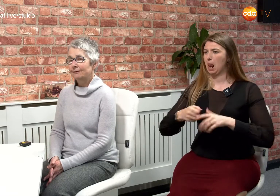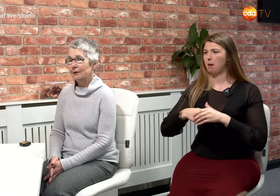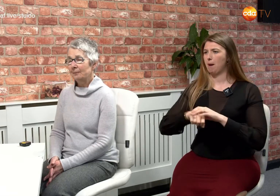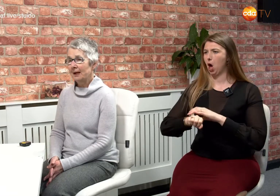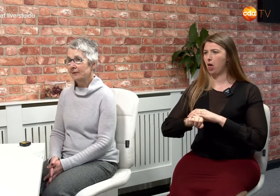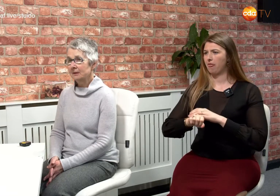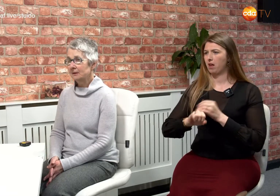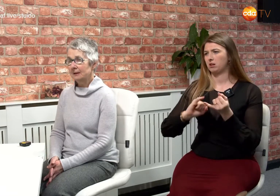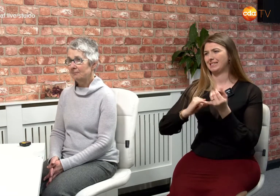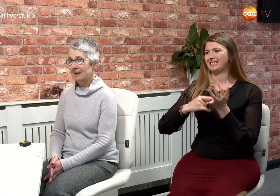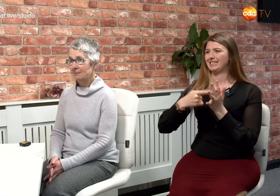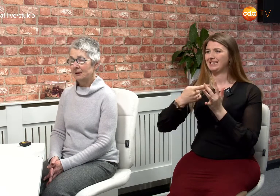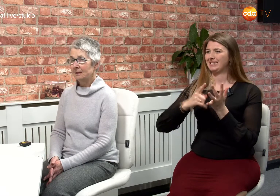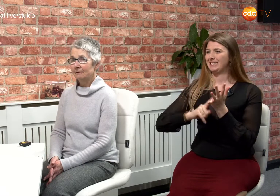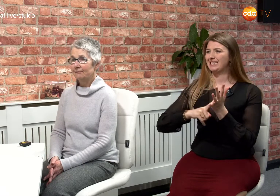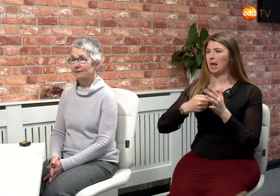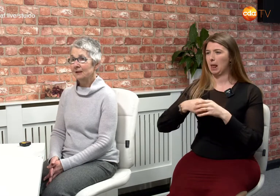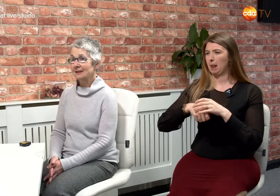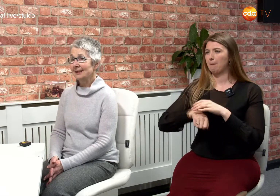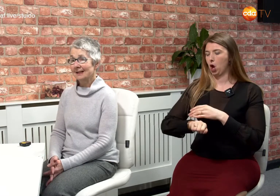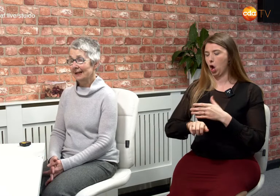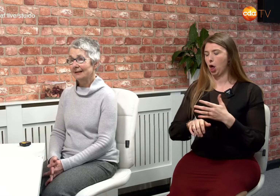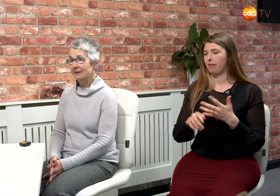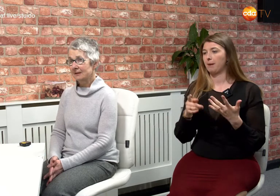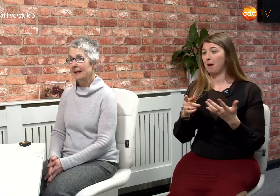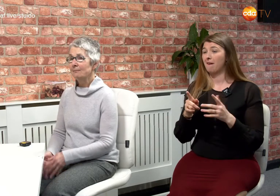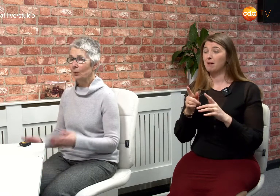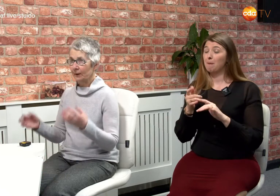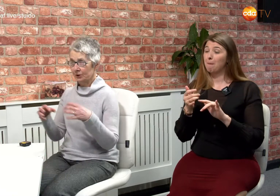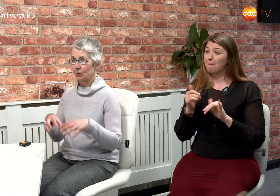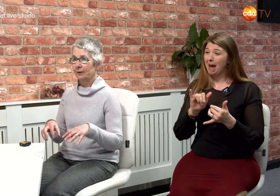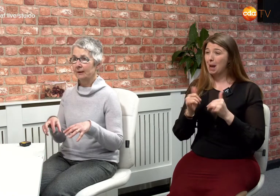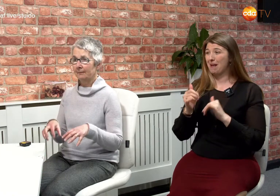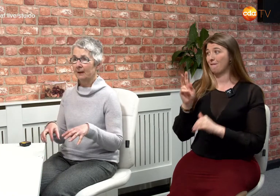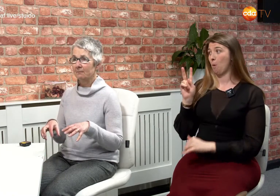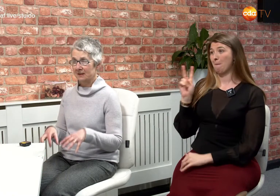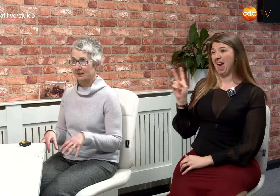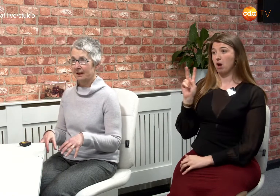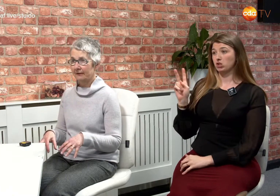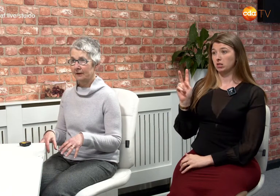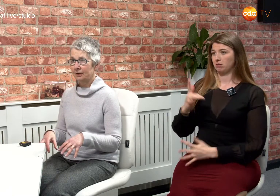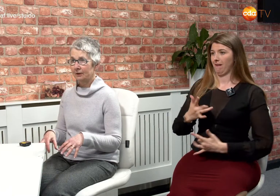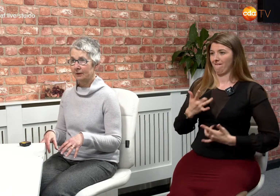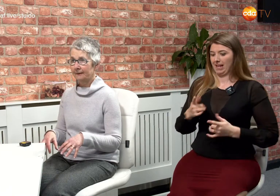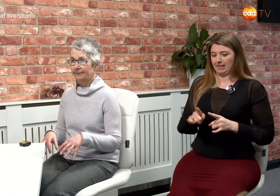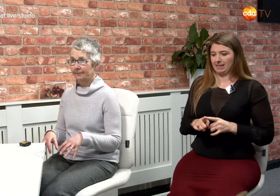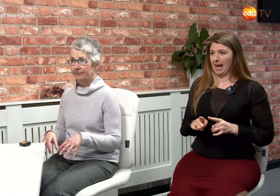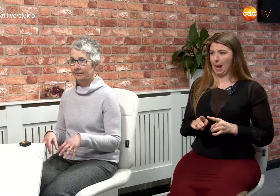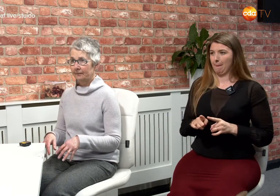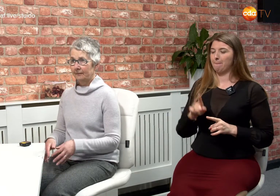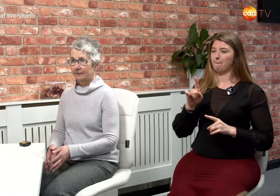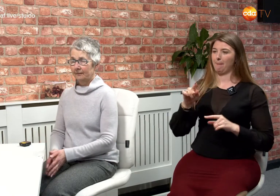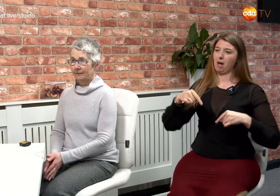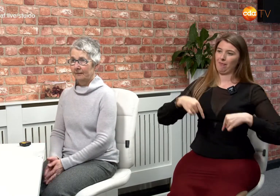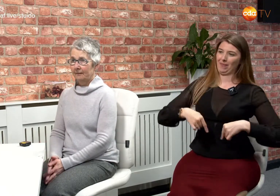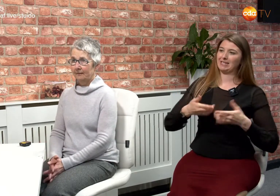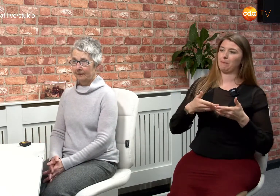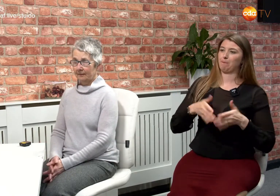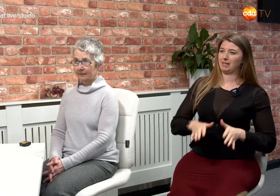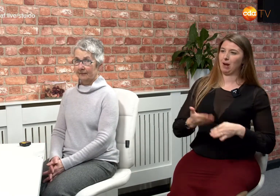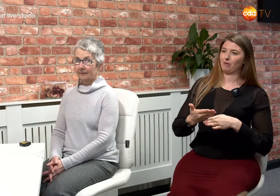It's for the parent, it maybe feels exactly the same, but we're talking about miscarriage.